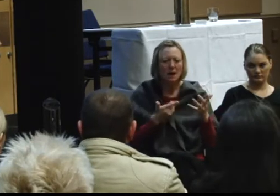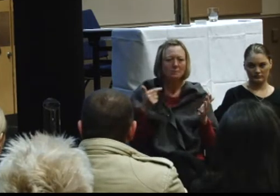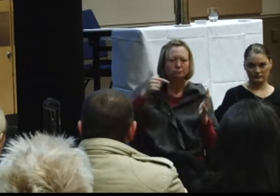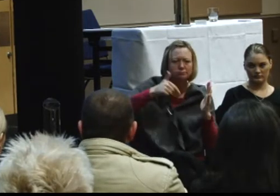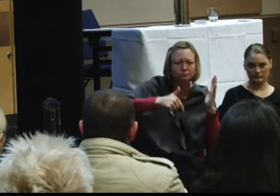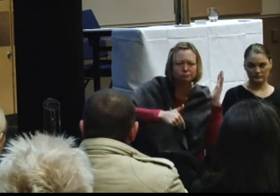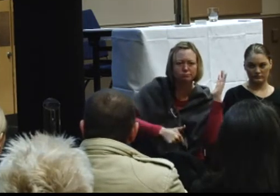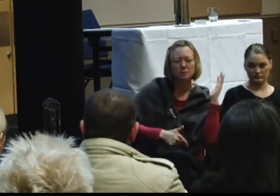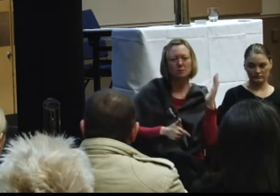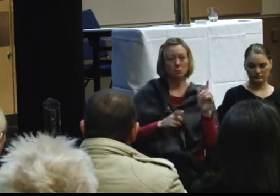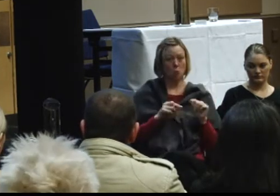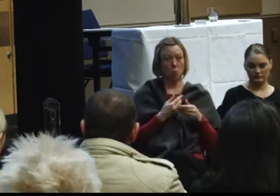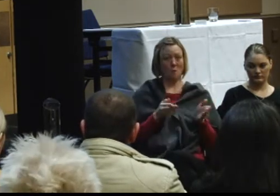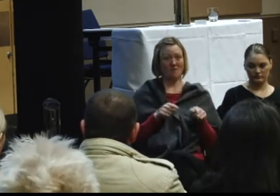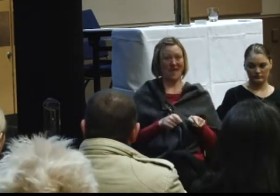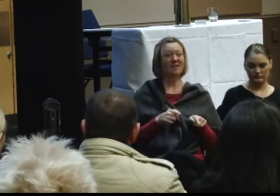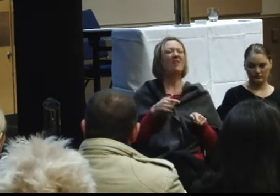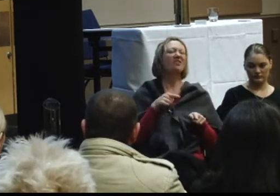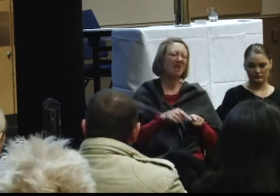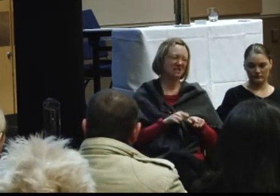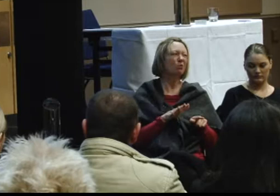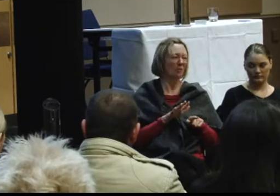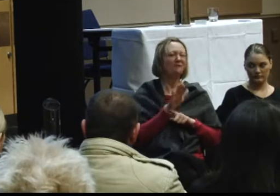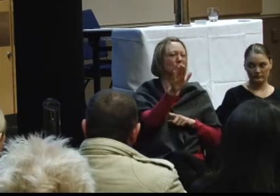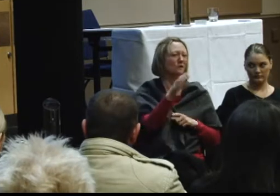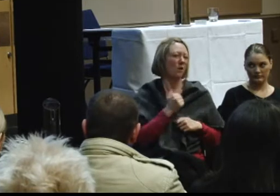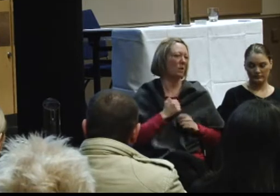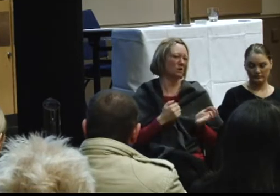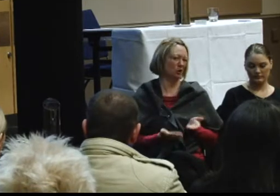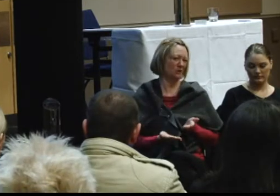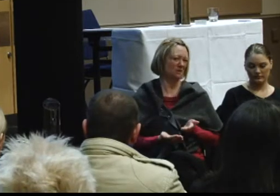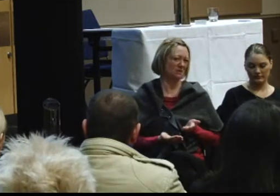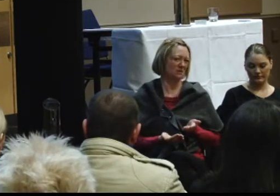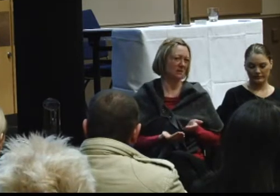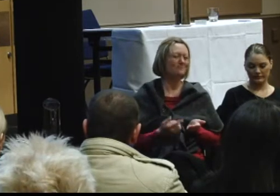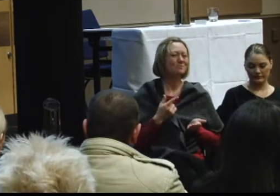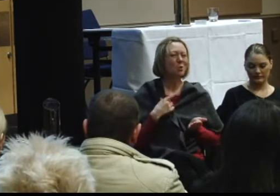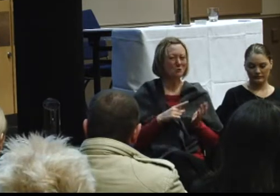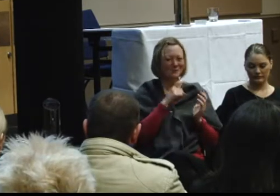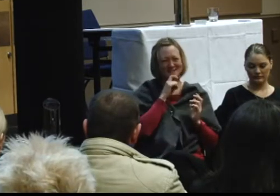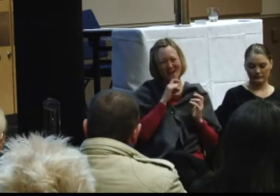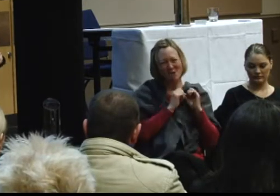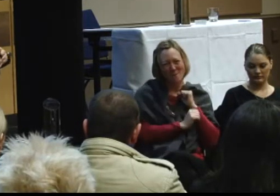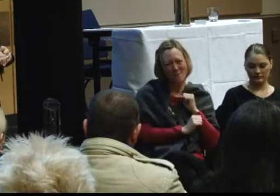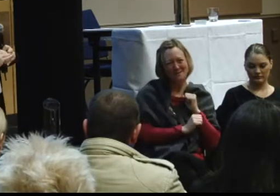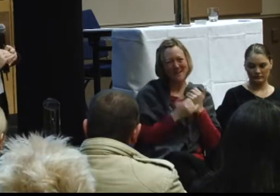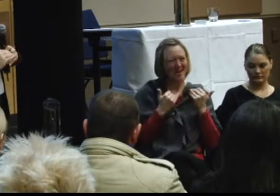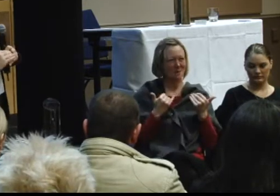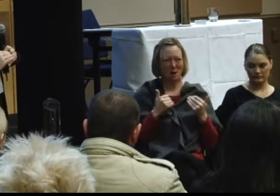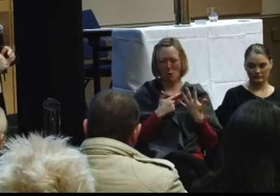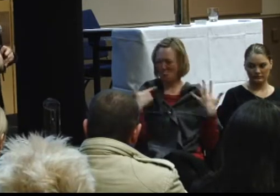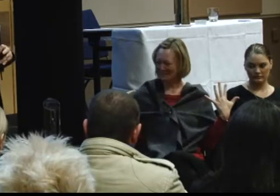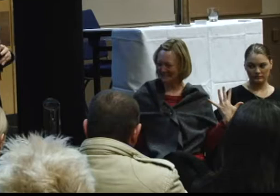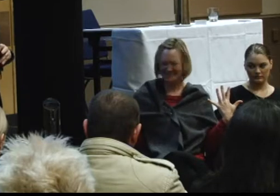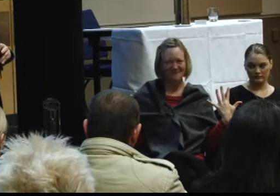reached, and that's probably where the future of our service lies, because at any one time, because of staff commitments, I can have at most at the moment 7 operators on